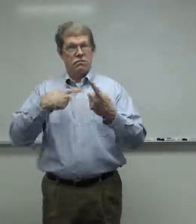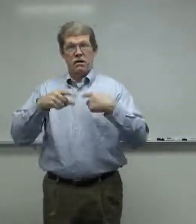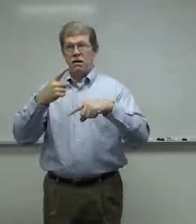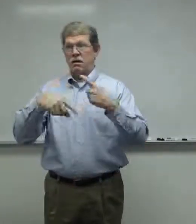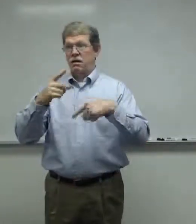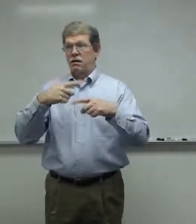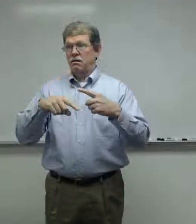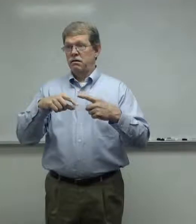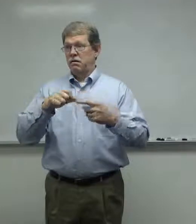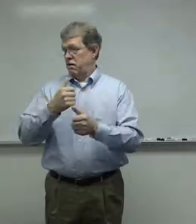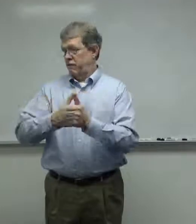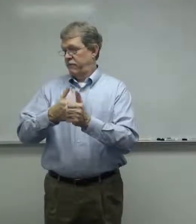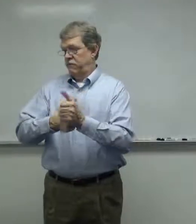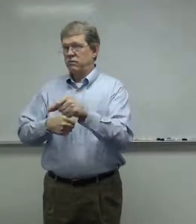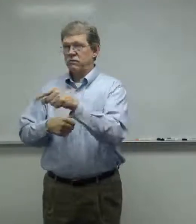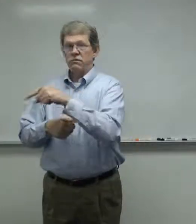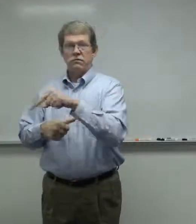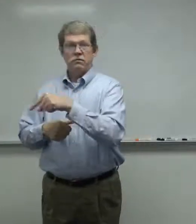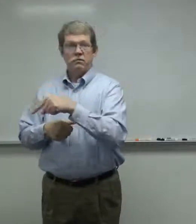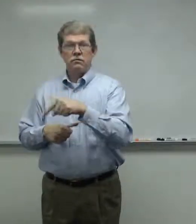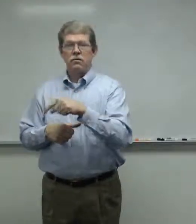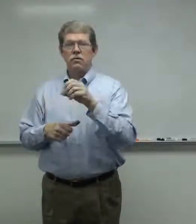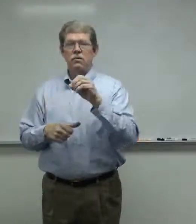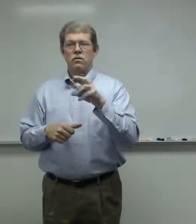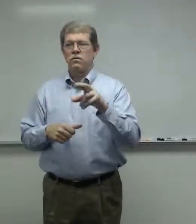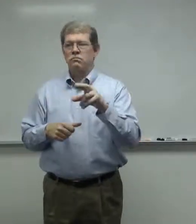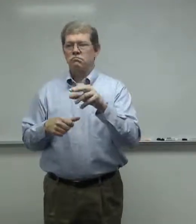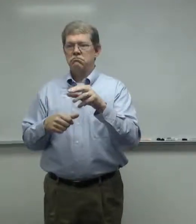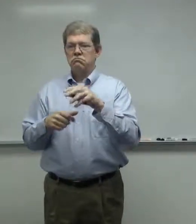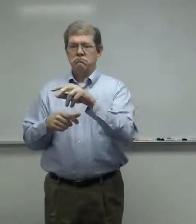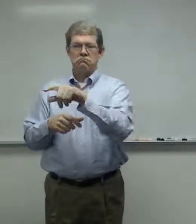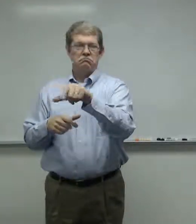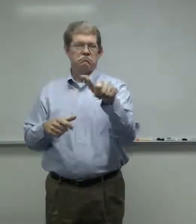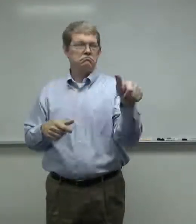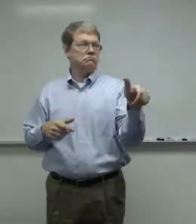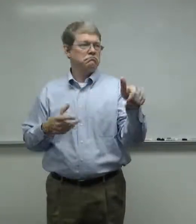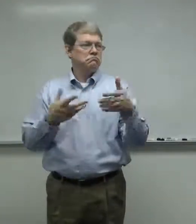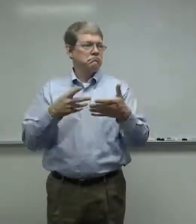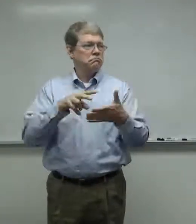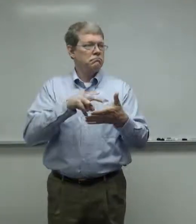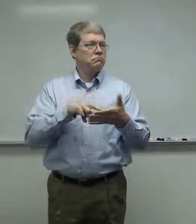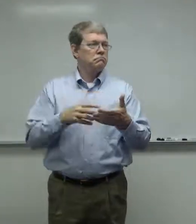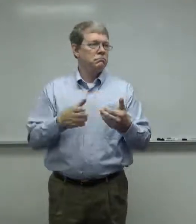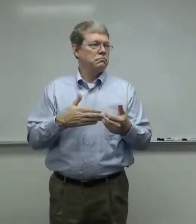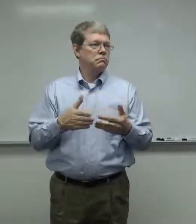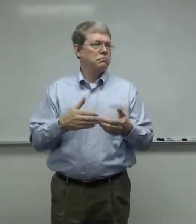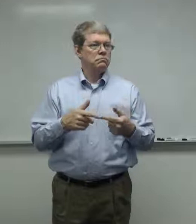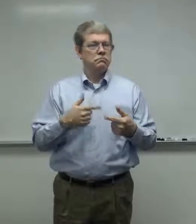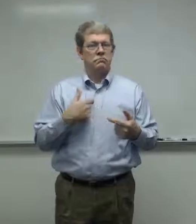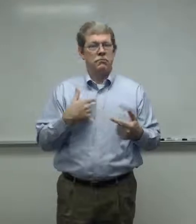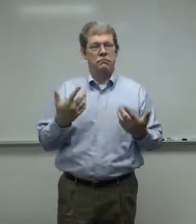I can go through the list, all of them, or you guys can ask me, or how would you like to approach this?